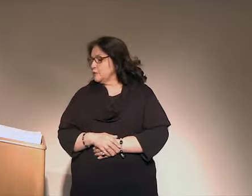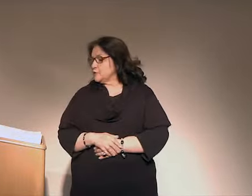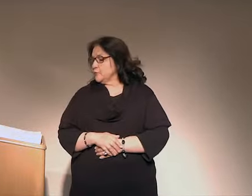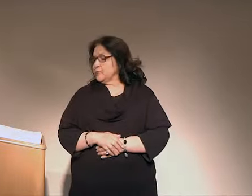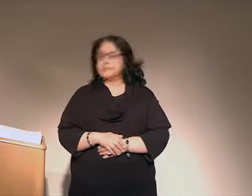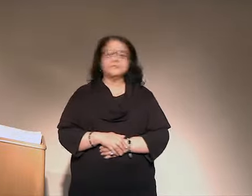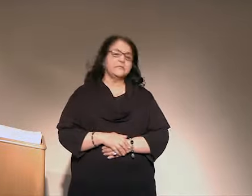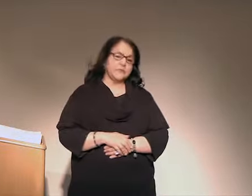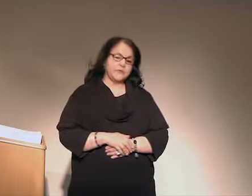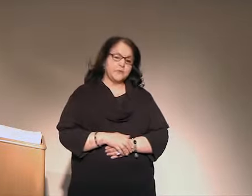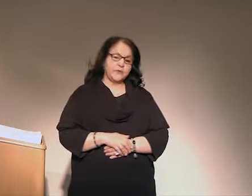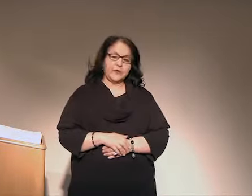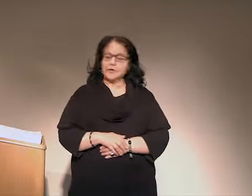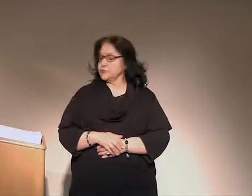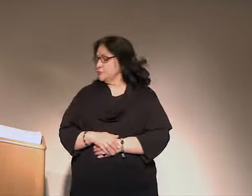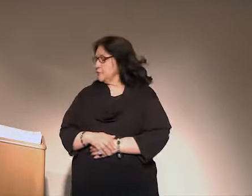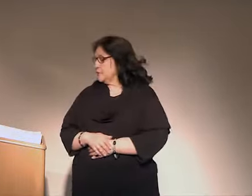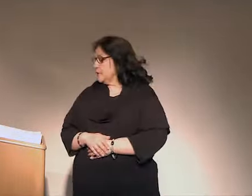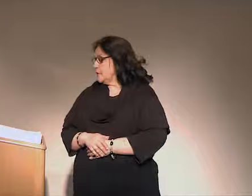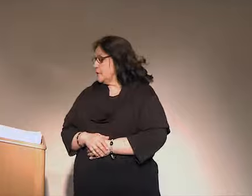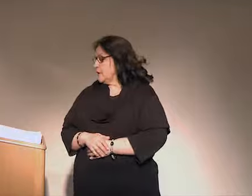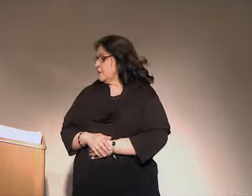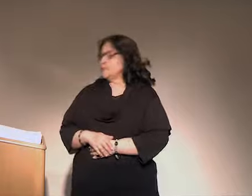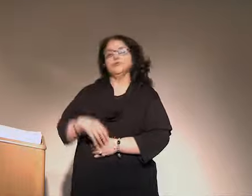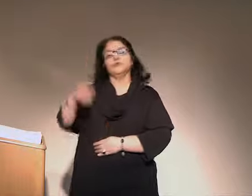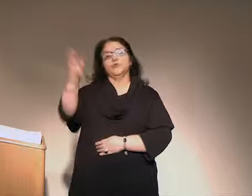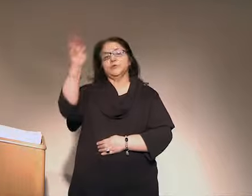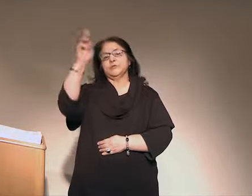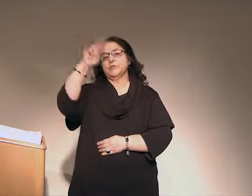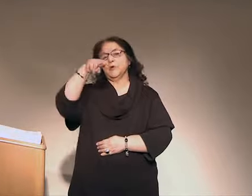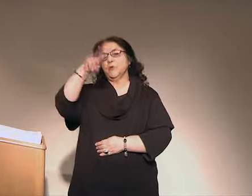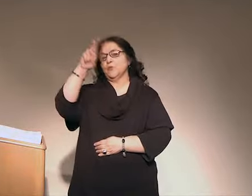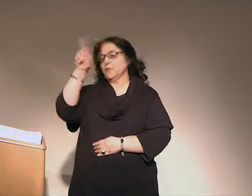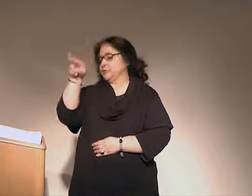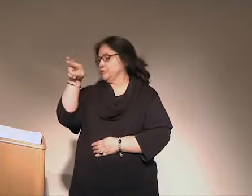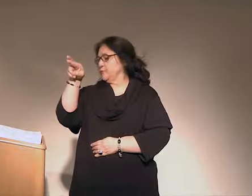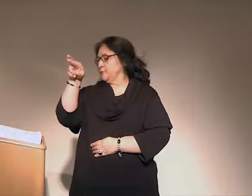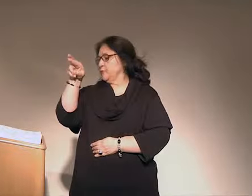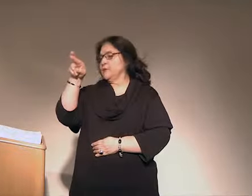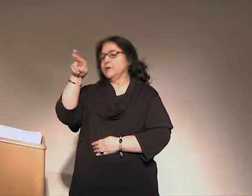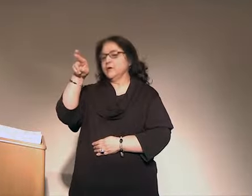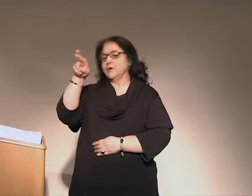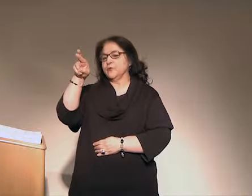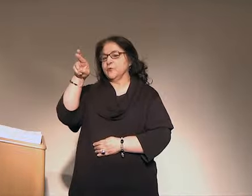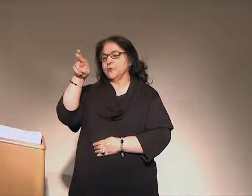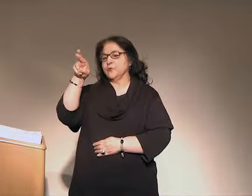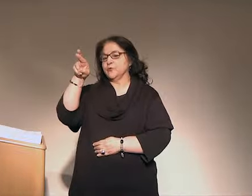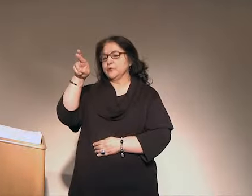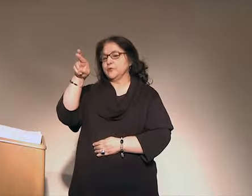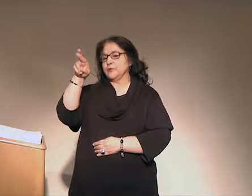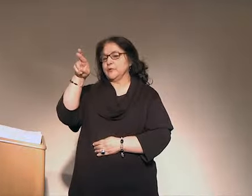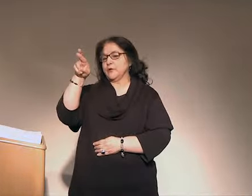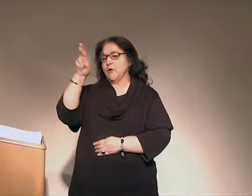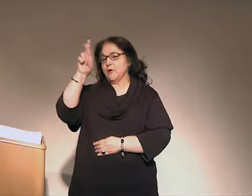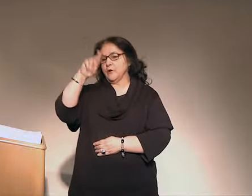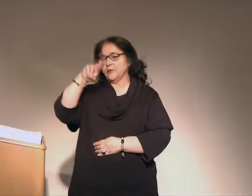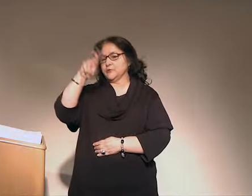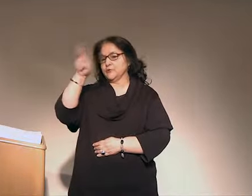start with places and things around the classroom, and the first word is restroom. If you remember, you had learned the letter R, and so you